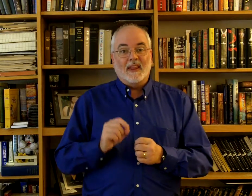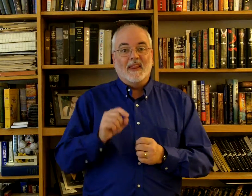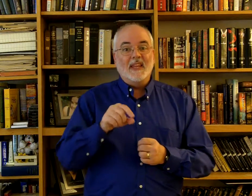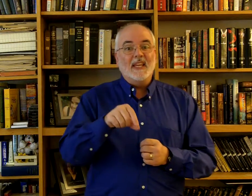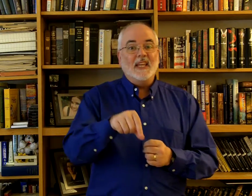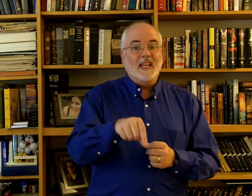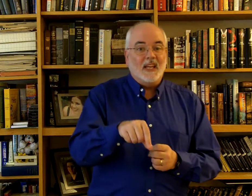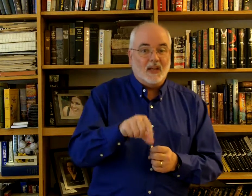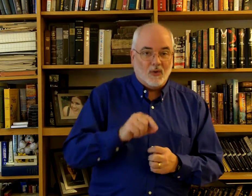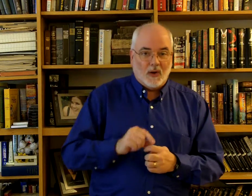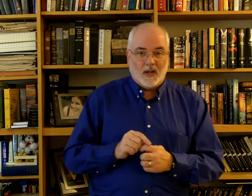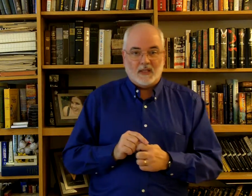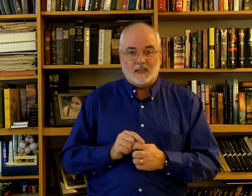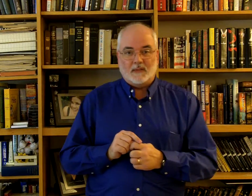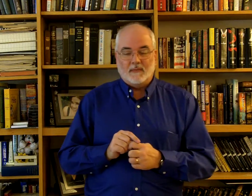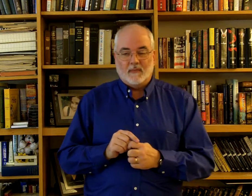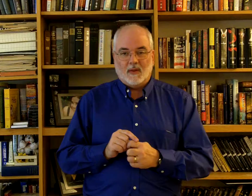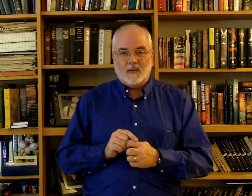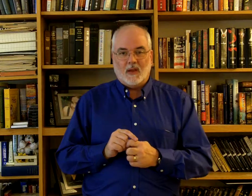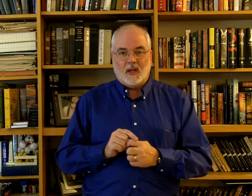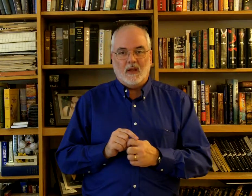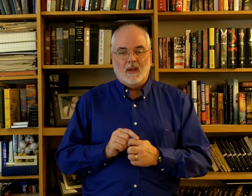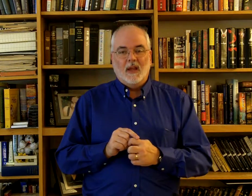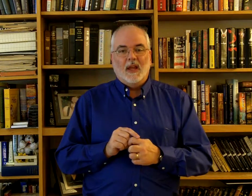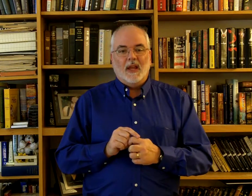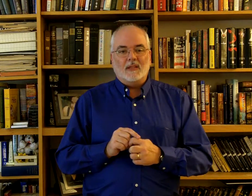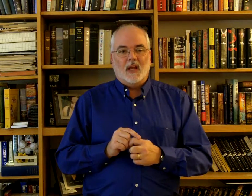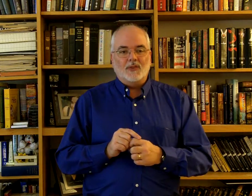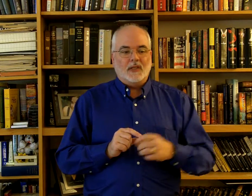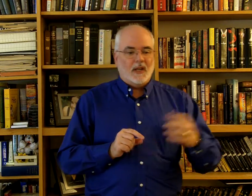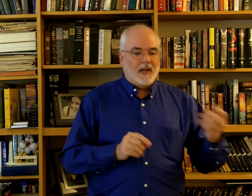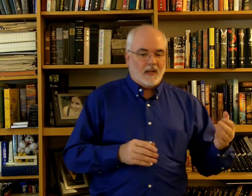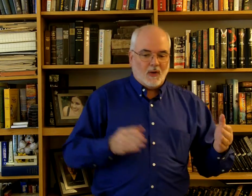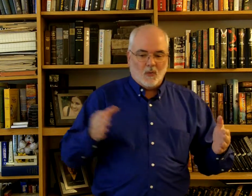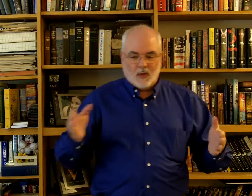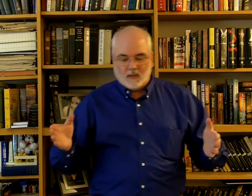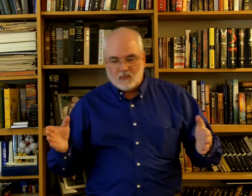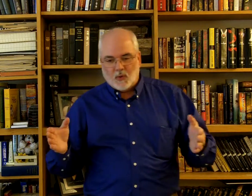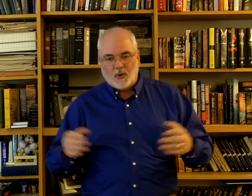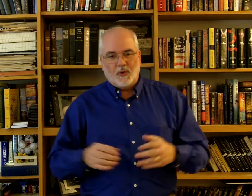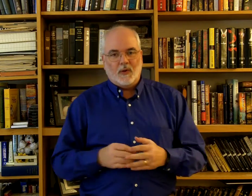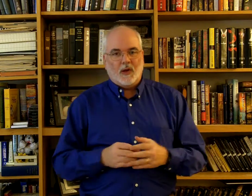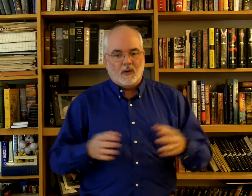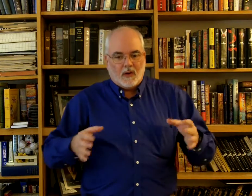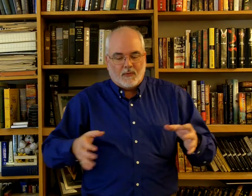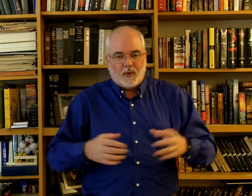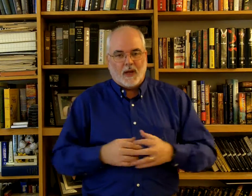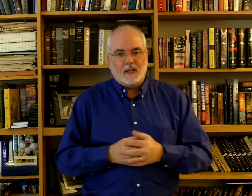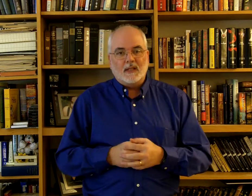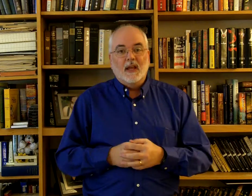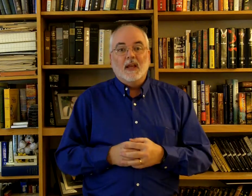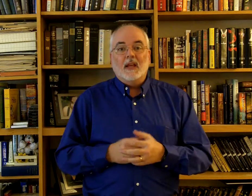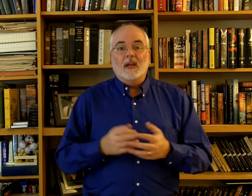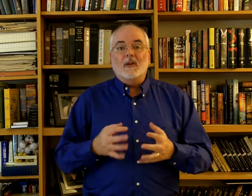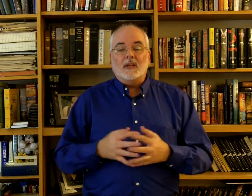the grace, okay? It's not just connecting one word to another in a phrase. Here it's